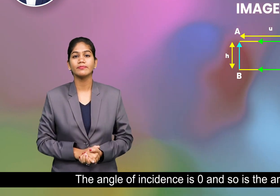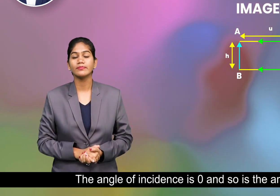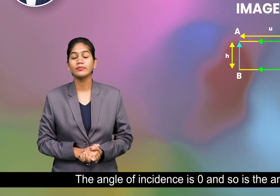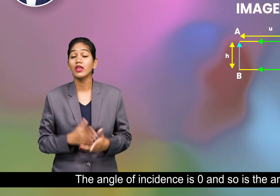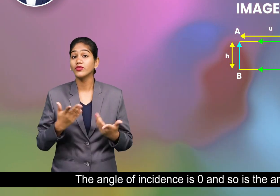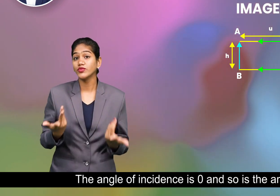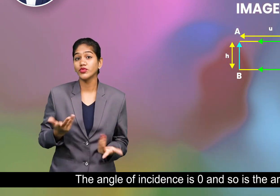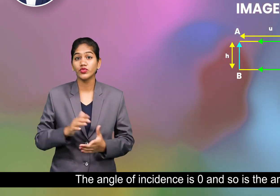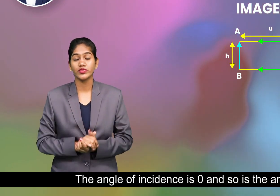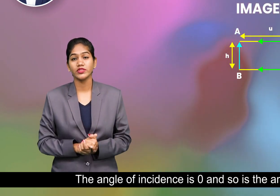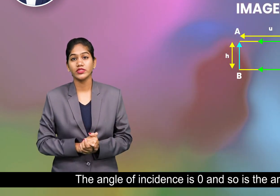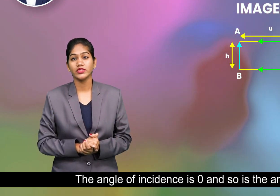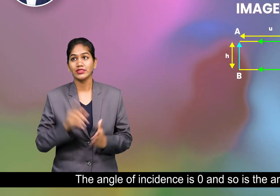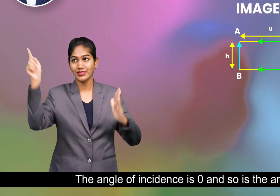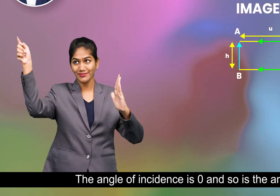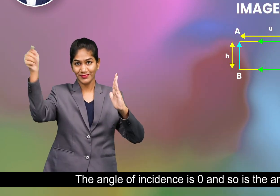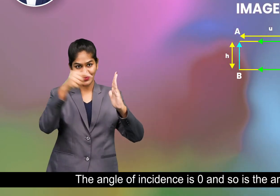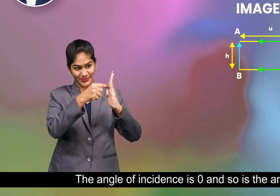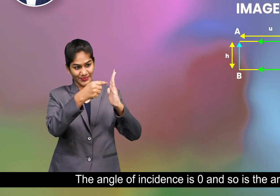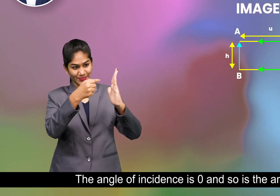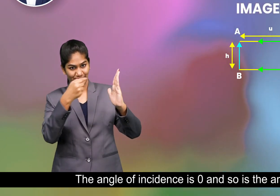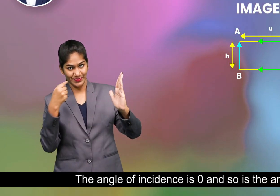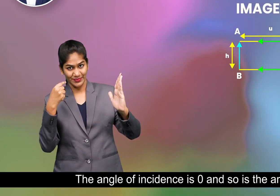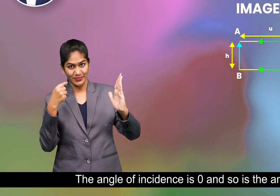And so is the angle of reflection.